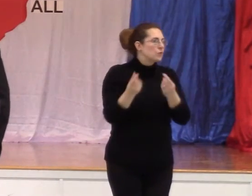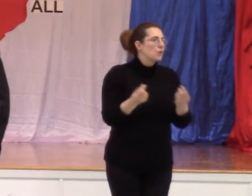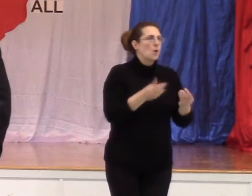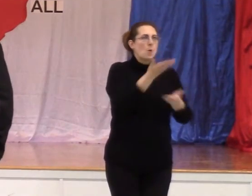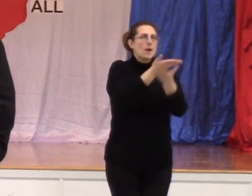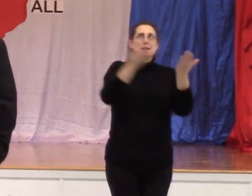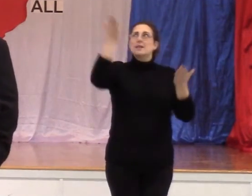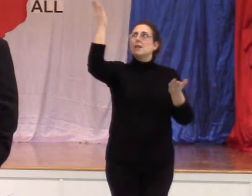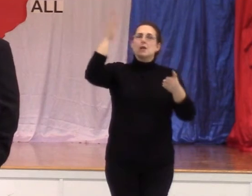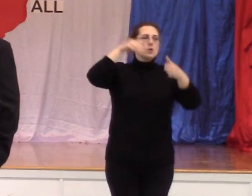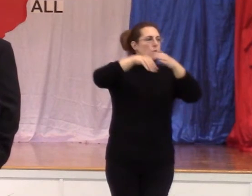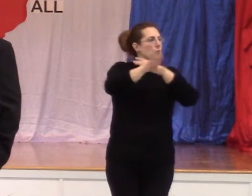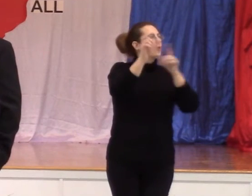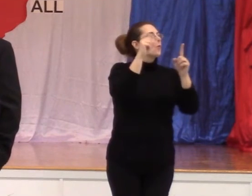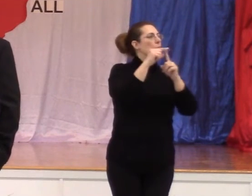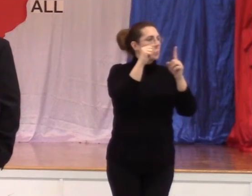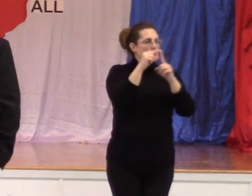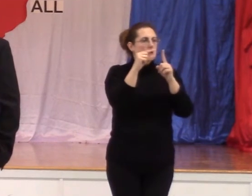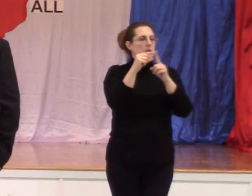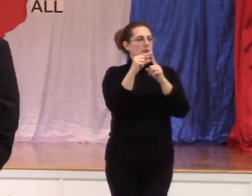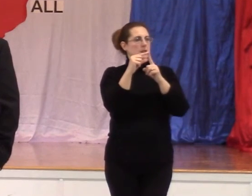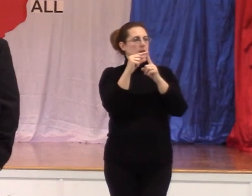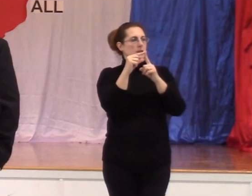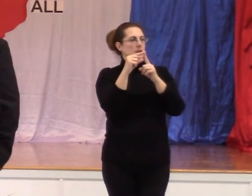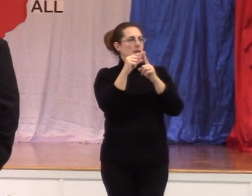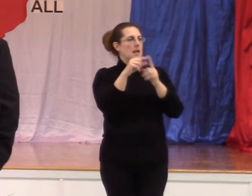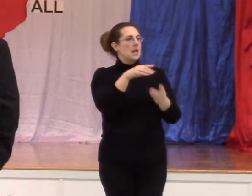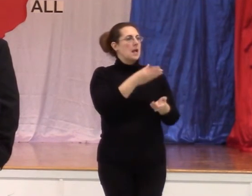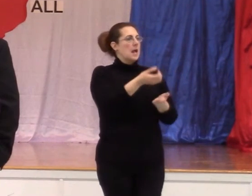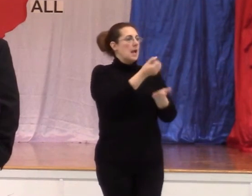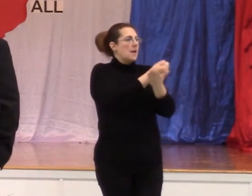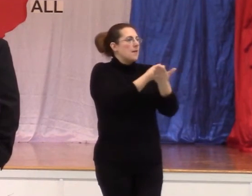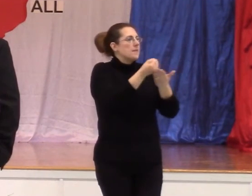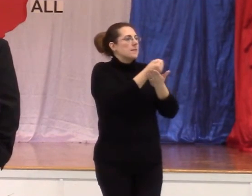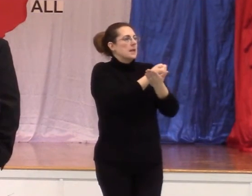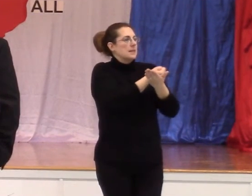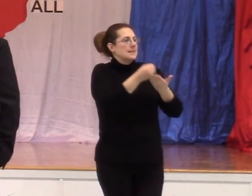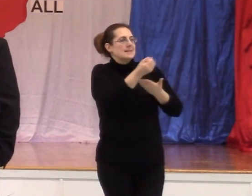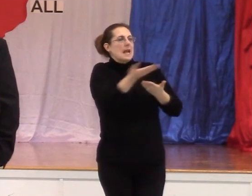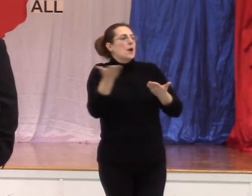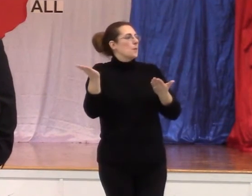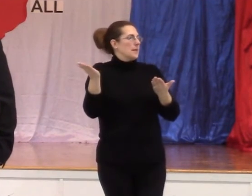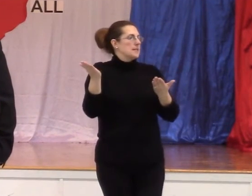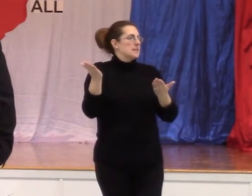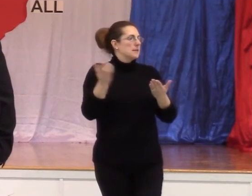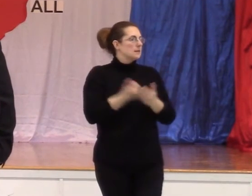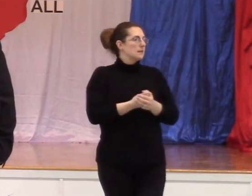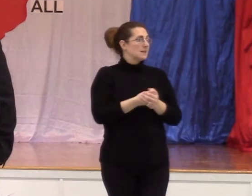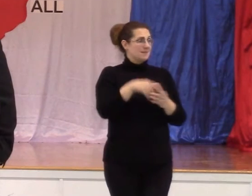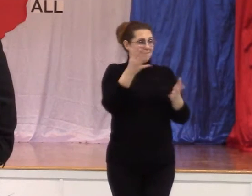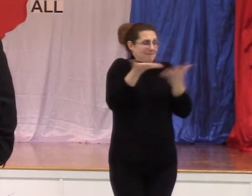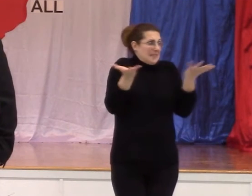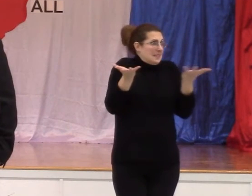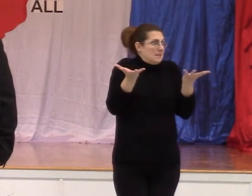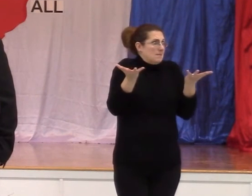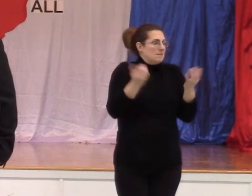do through the word and the sacraments. And that's it.